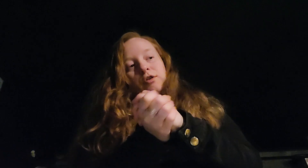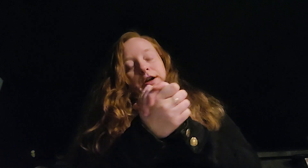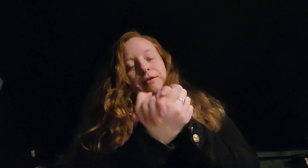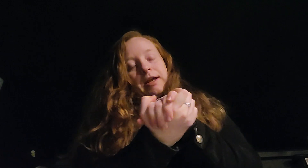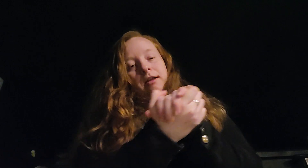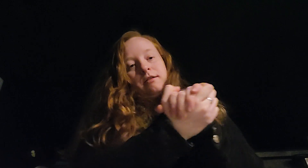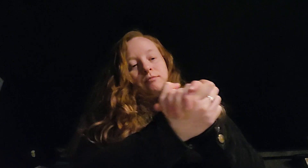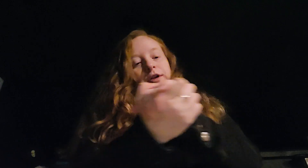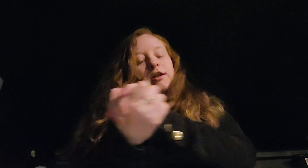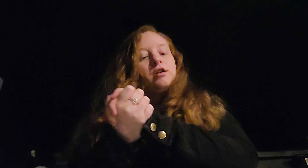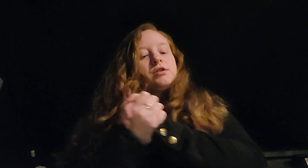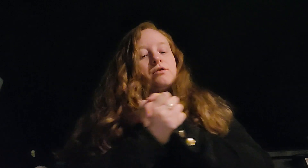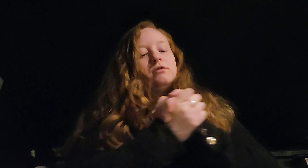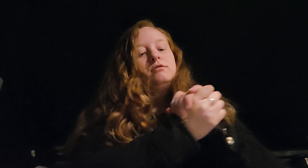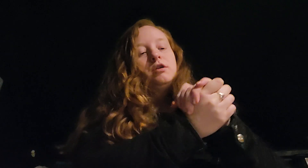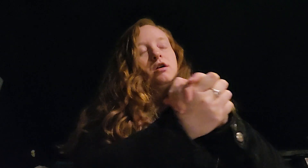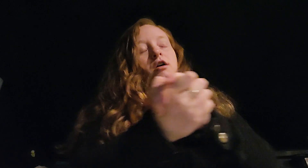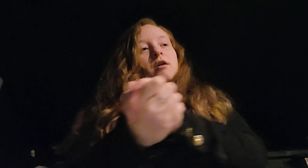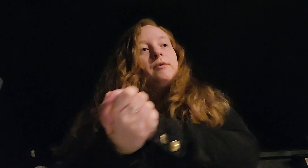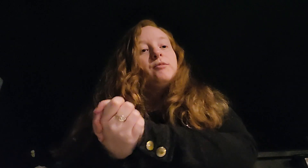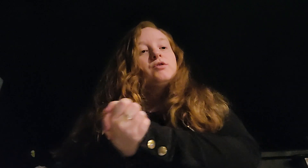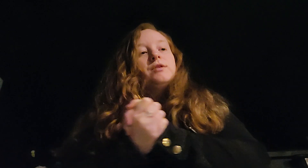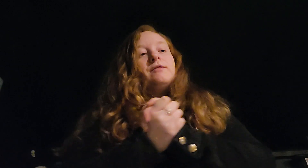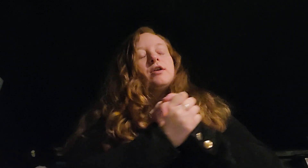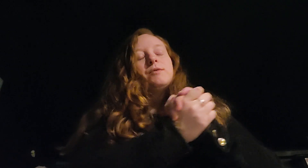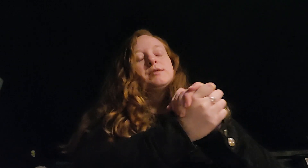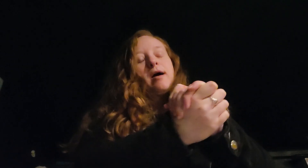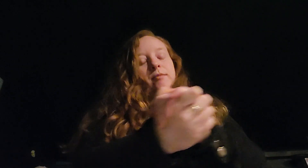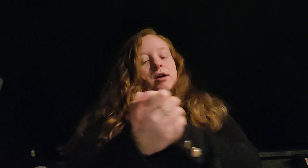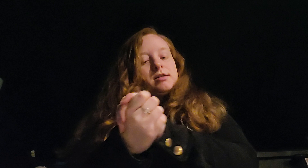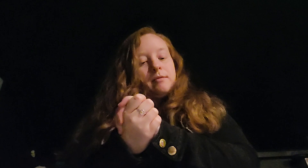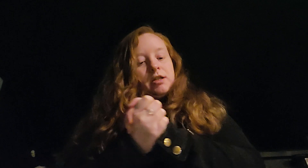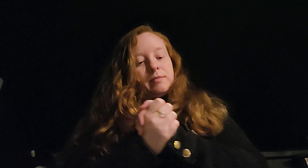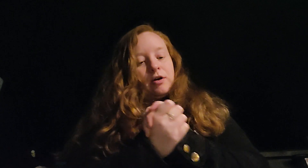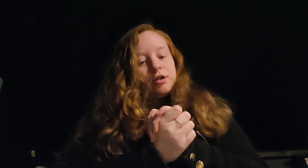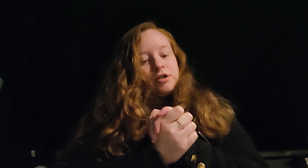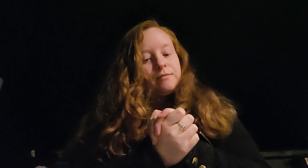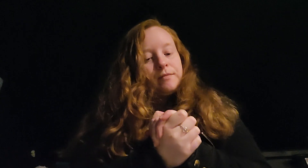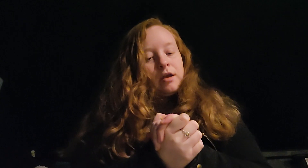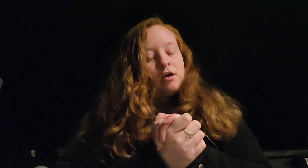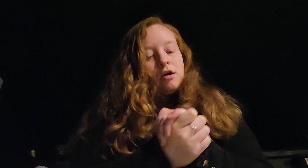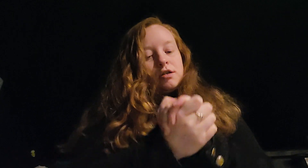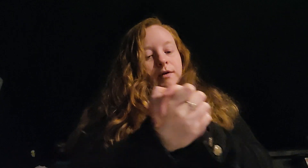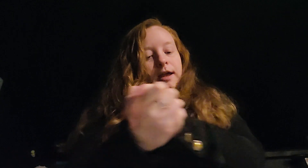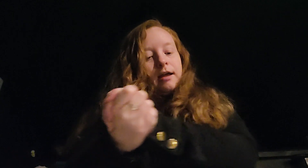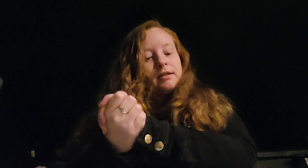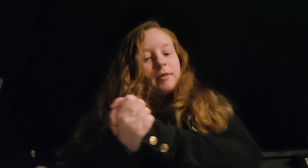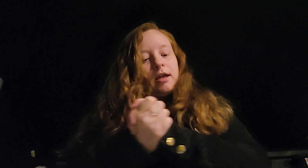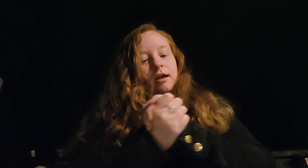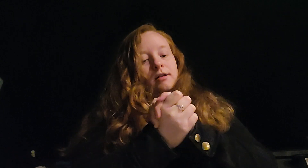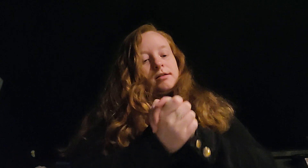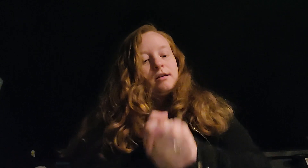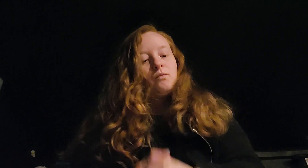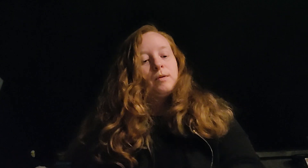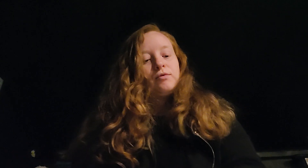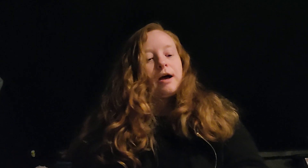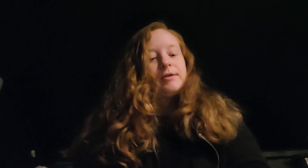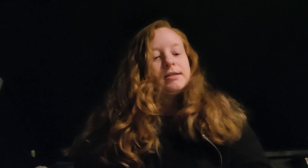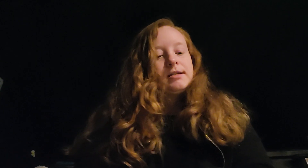own hand and bring it in a circle. Remember, don't leave it in one spot because that means marriage. So hand in my hand, we promise to